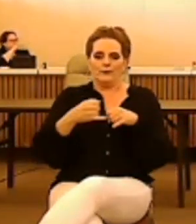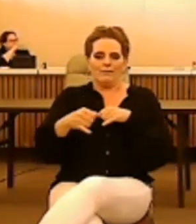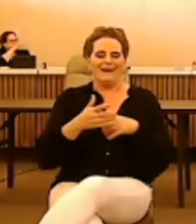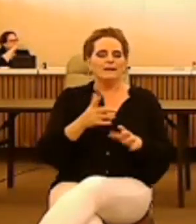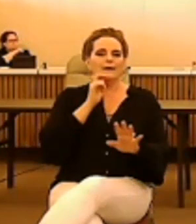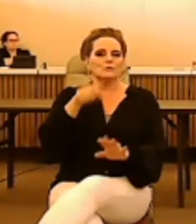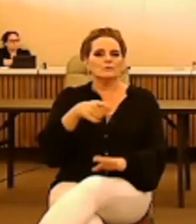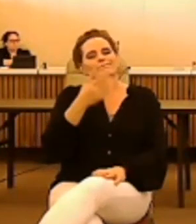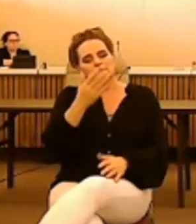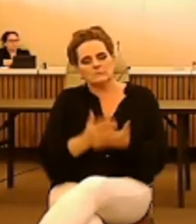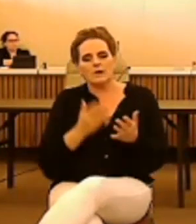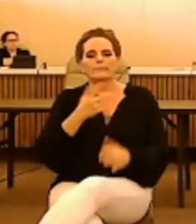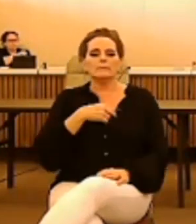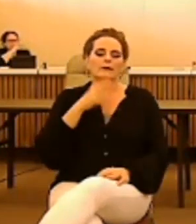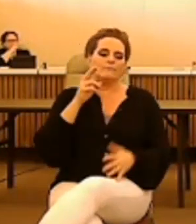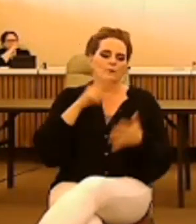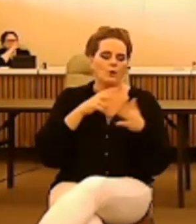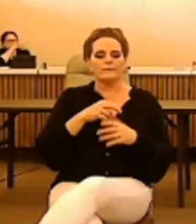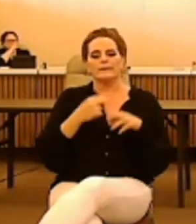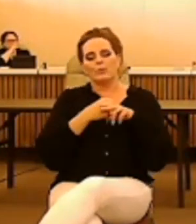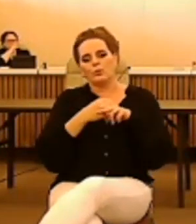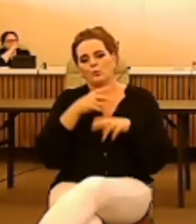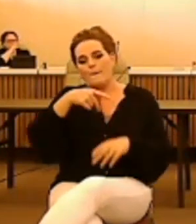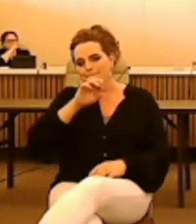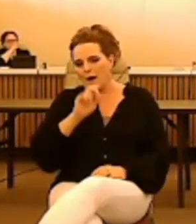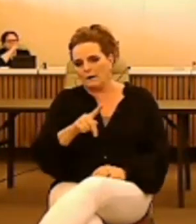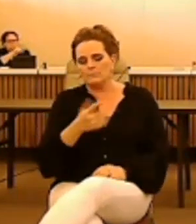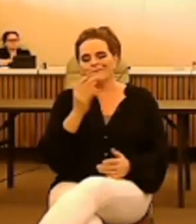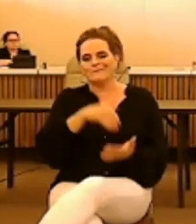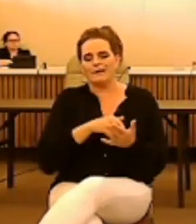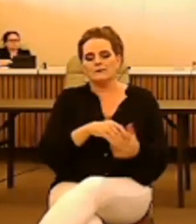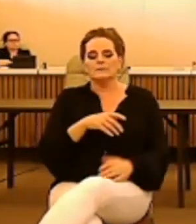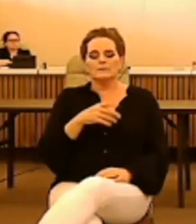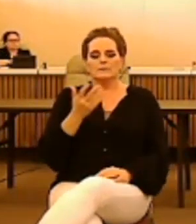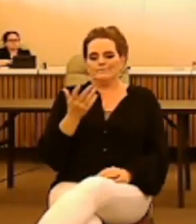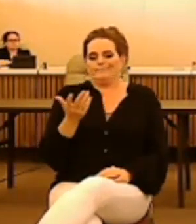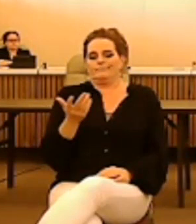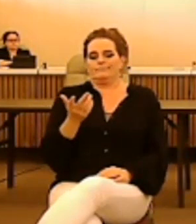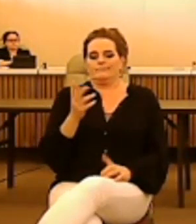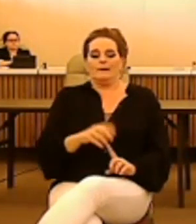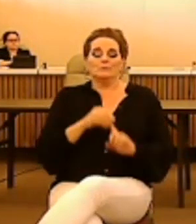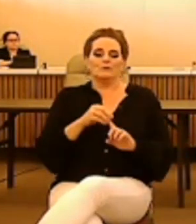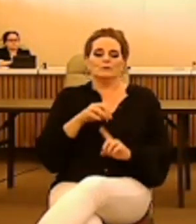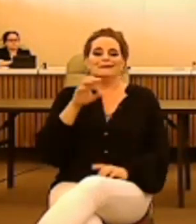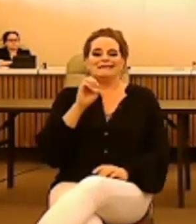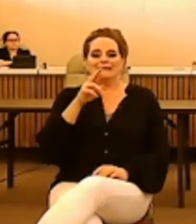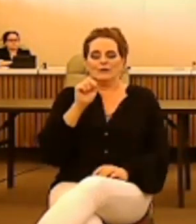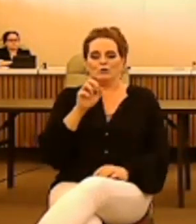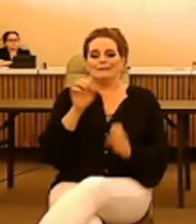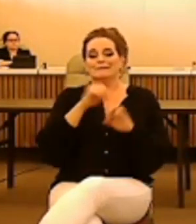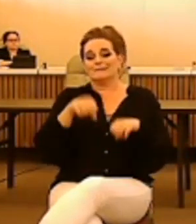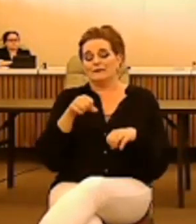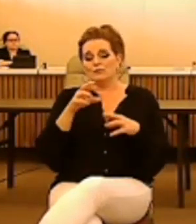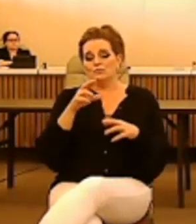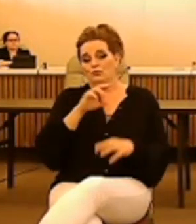There's some you look at Thruway Park and but again, as you get, especially Erie Station Road, south of